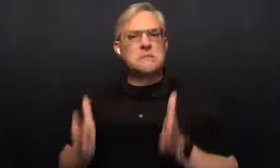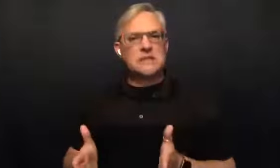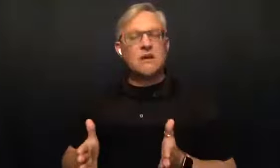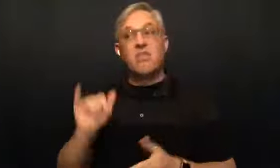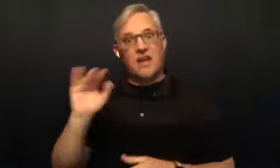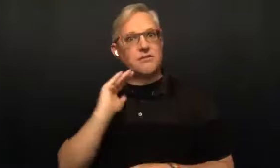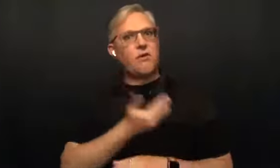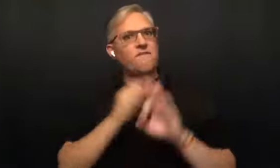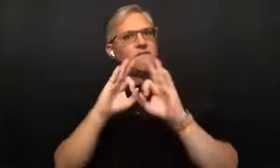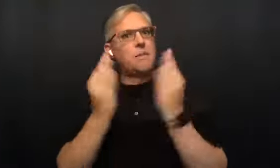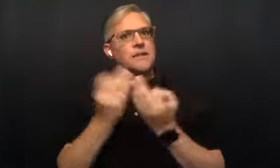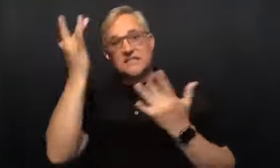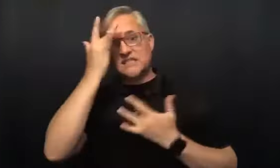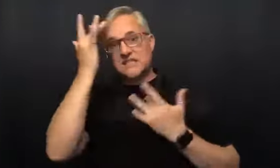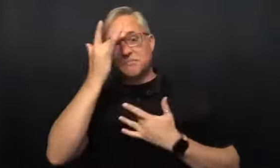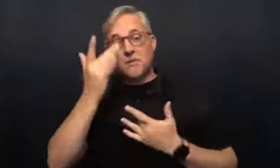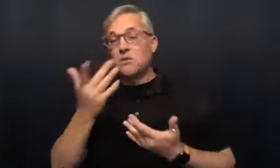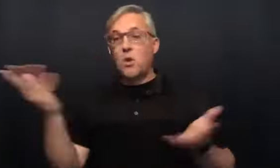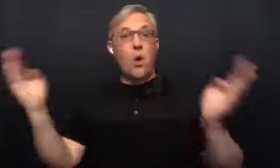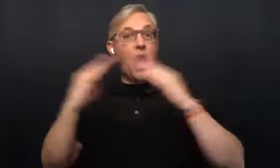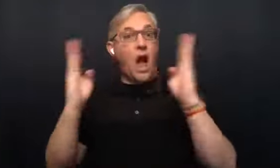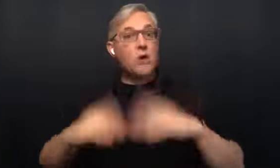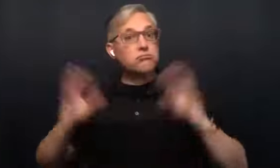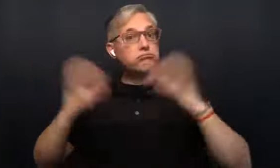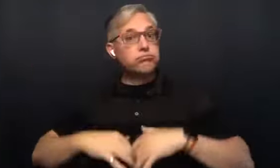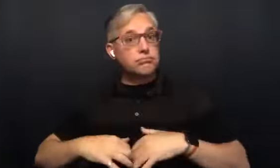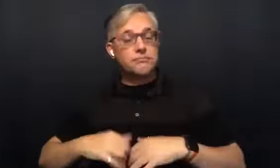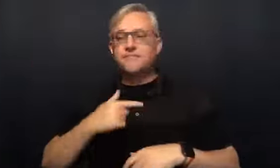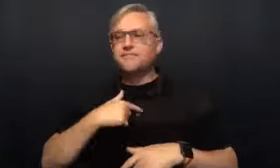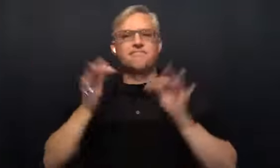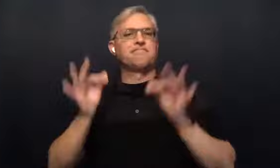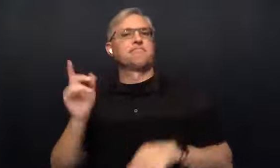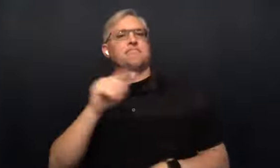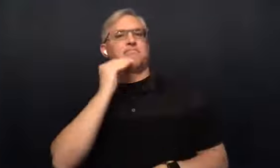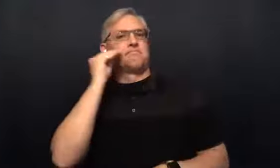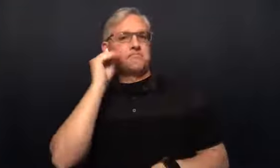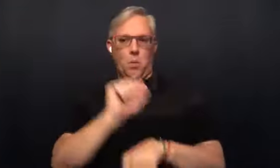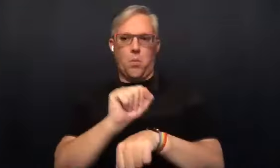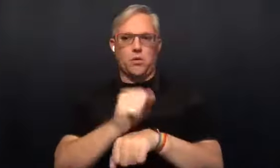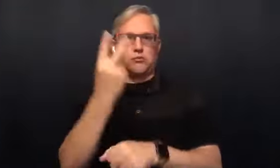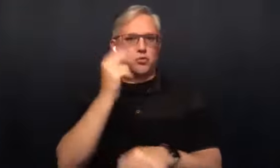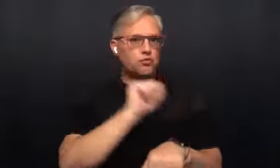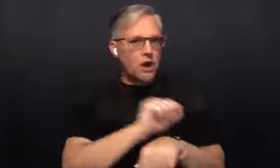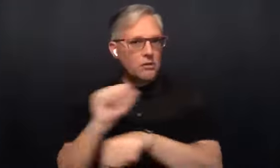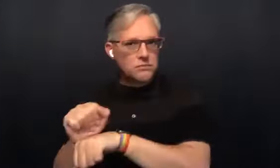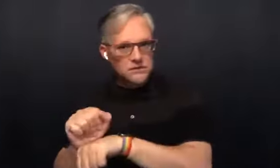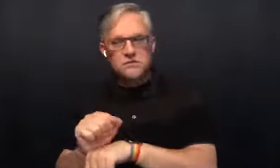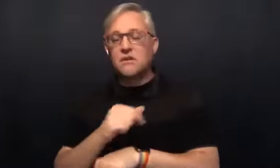fell apart, I came home one day. I decided to start working two jobs because I had to put myself through college. I came home and there's like blue dots on